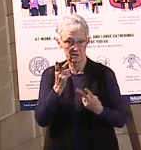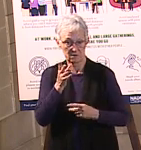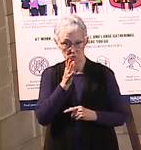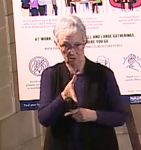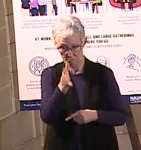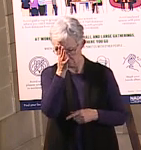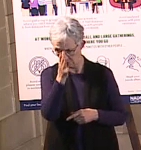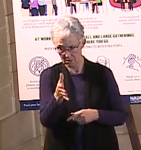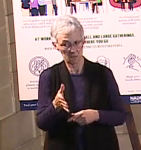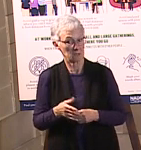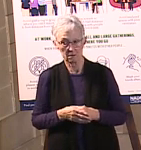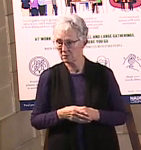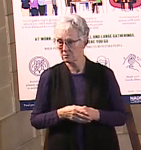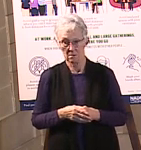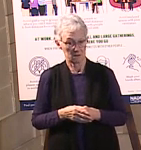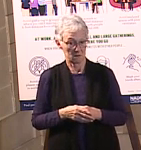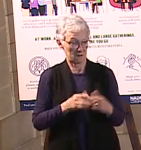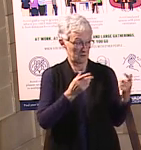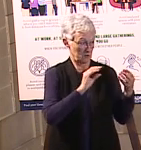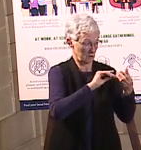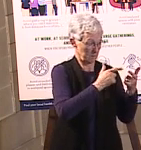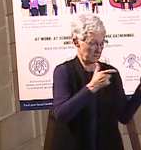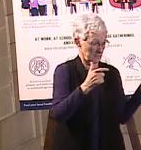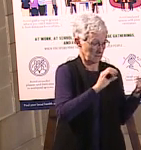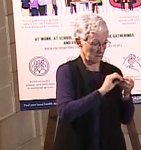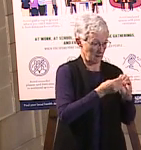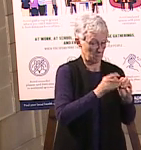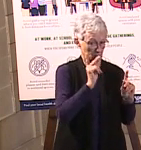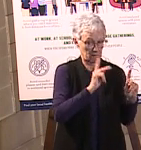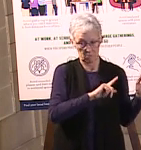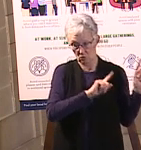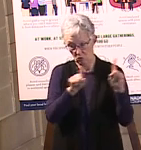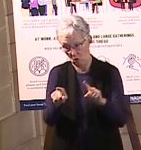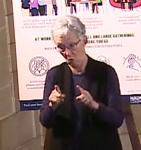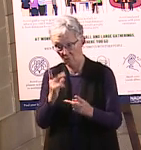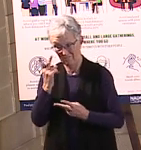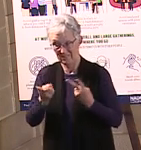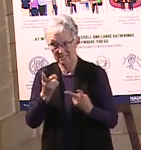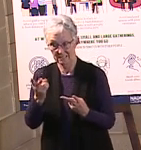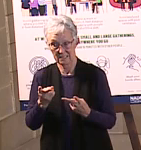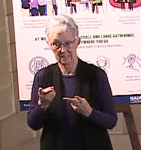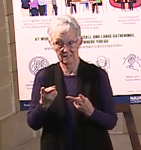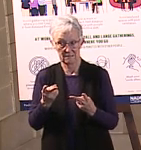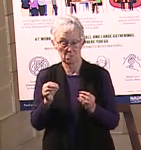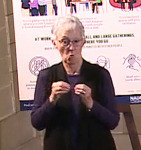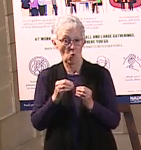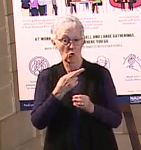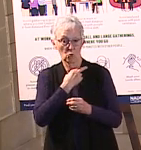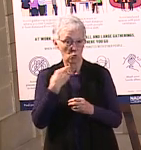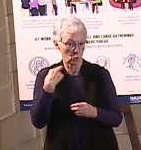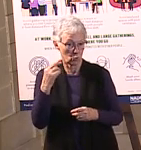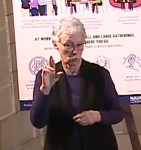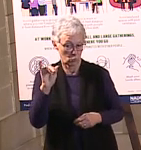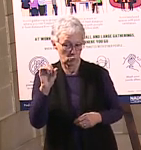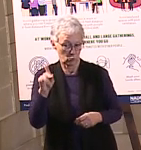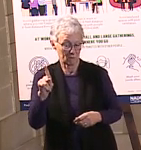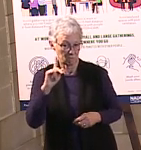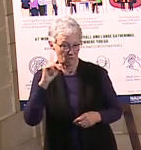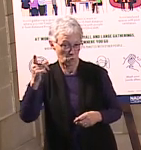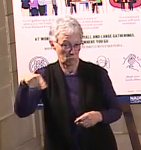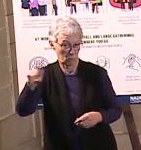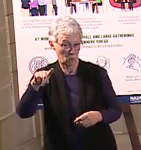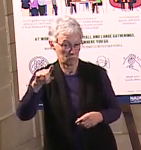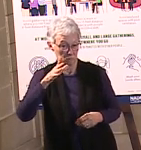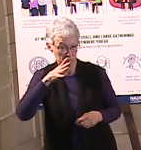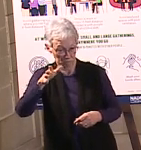have a large group of people with grandma and grandpa, you're going to be putting them at greater risk. So we're going to ask people to be thoughtful about their Christmas celebrations, but